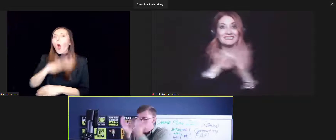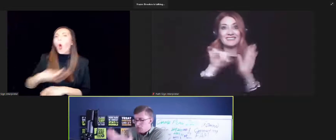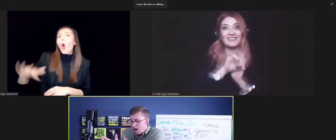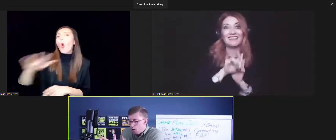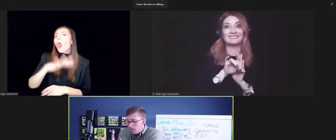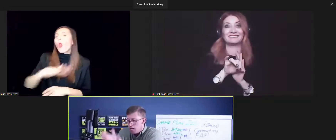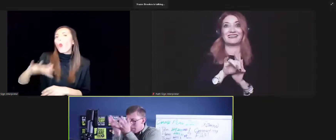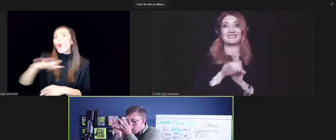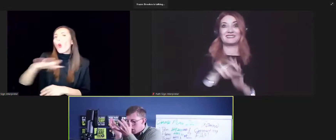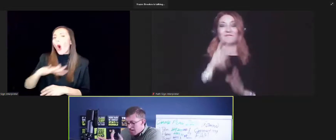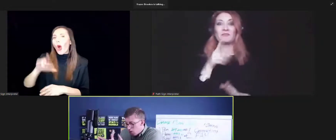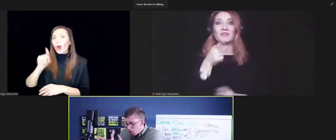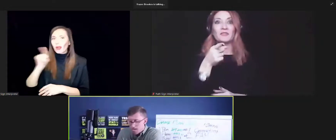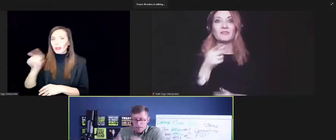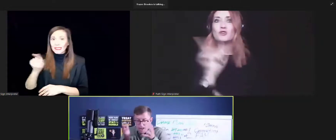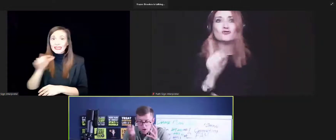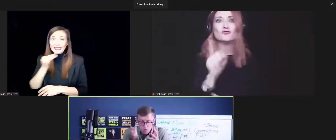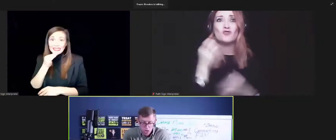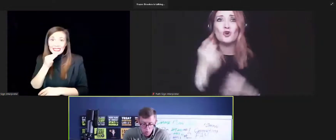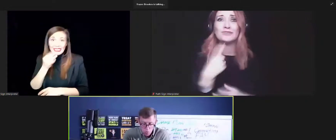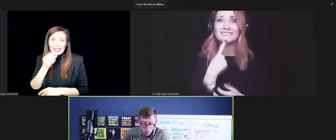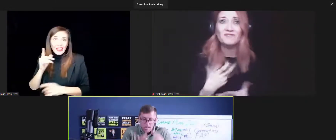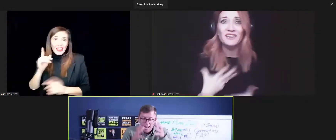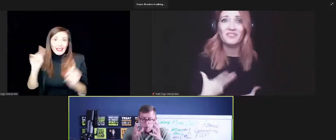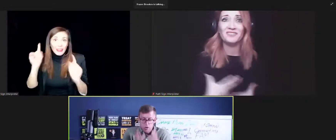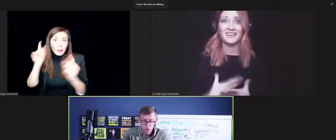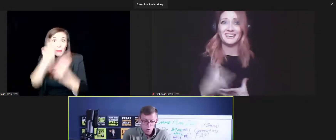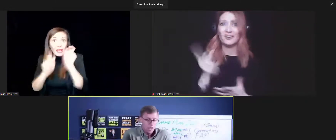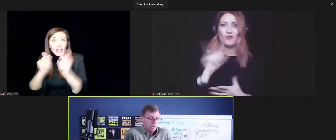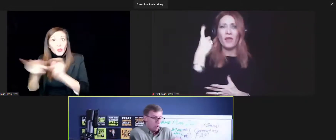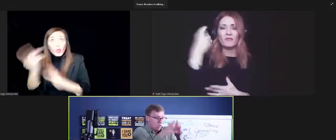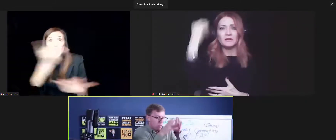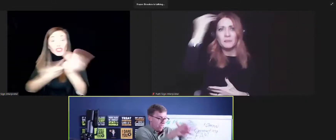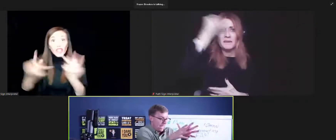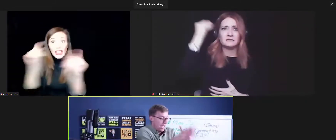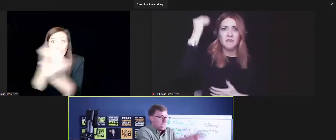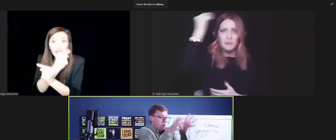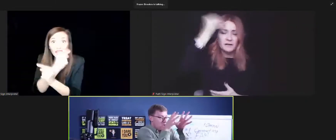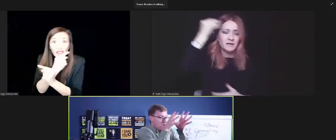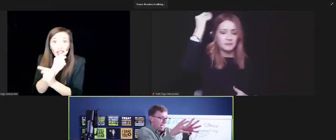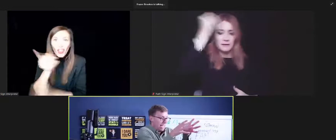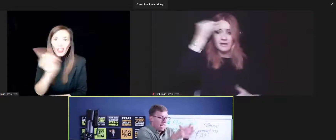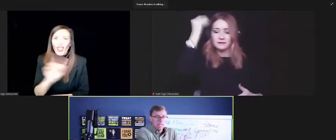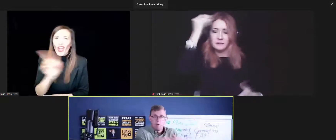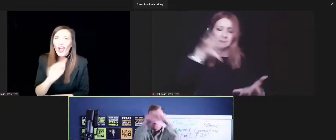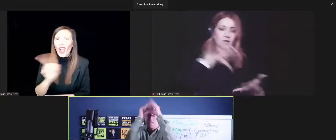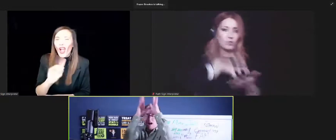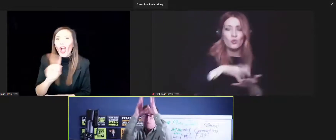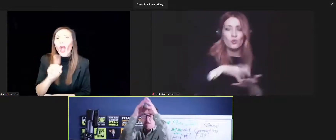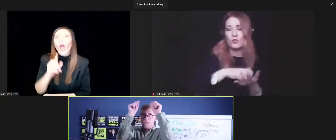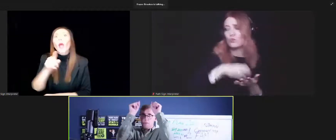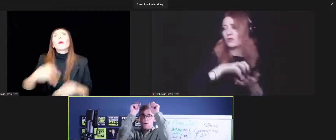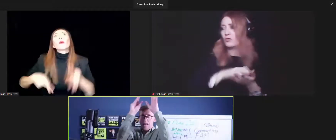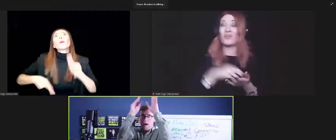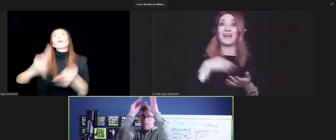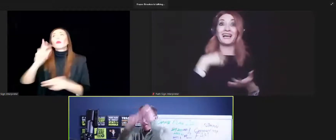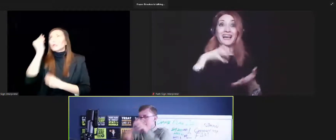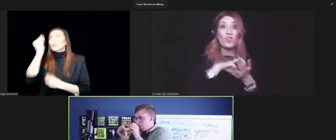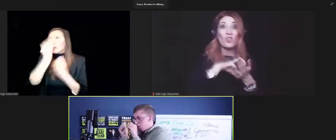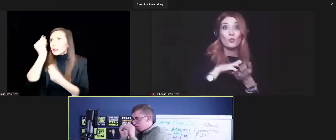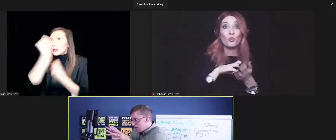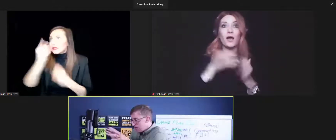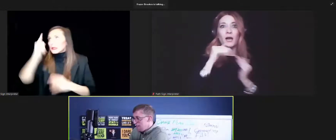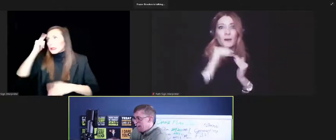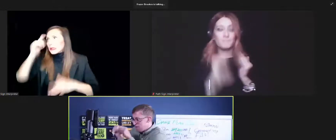more you doubt. The more you doubt, the less you do. The less you do, the more you think. The more you think, the more you doubt. The more you doubt, the